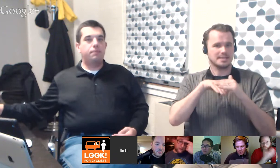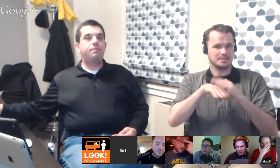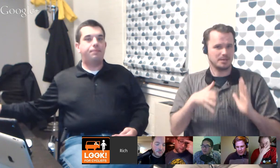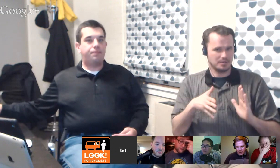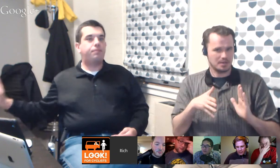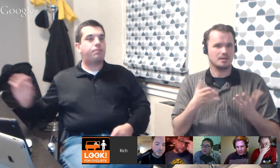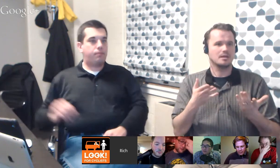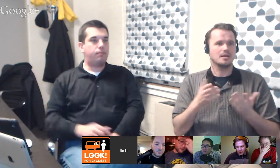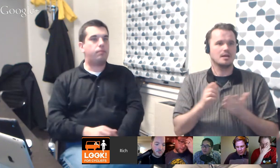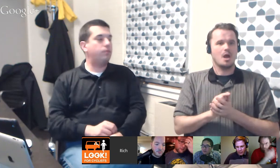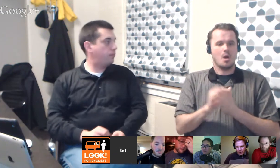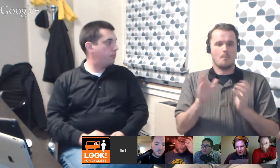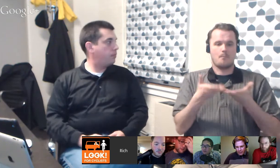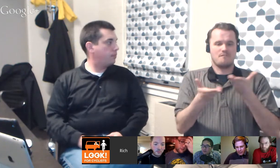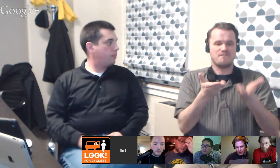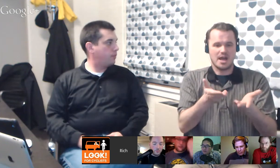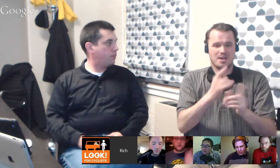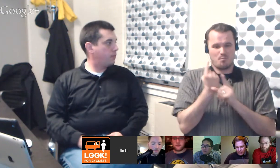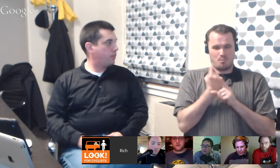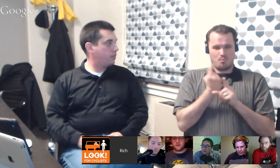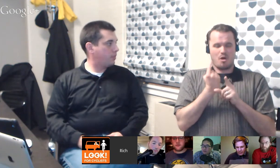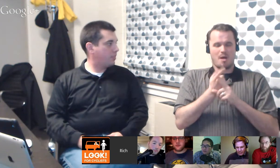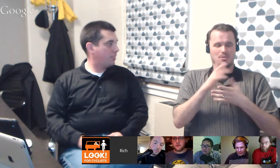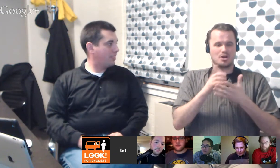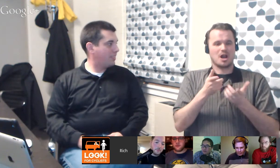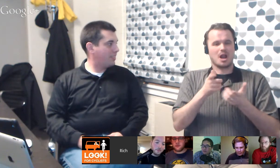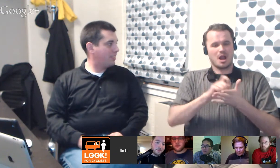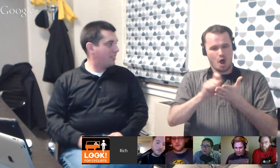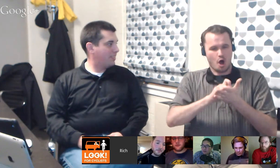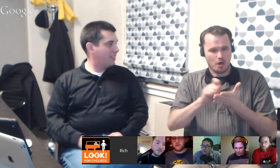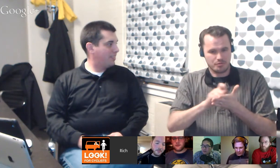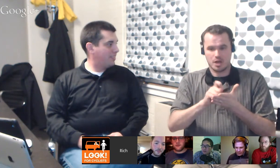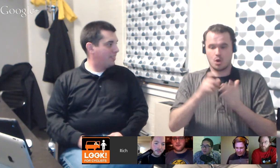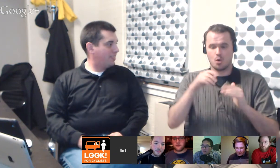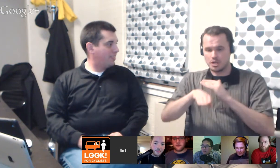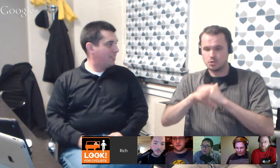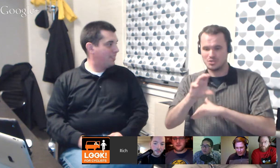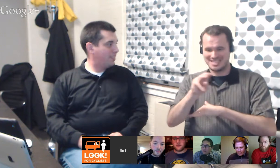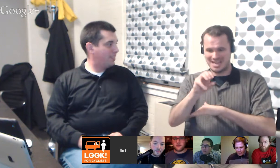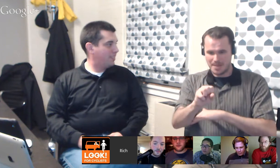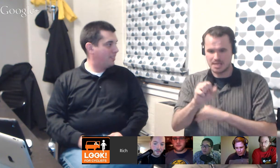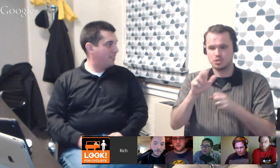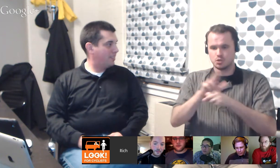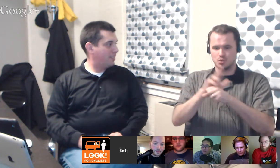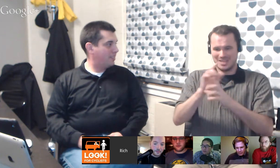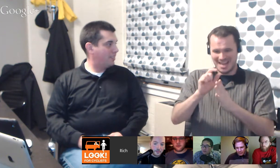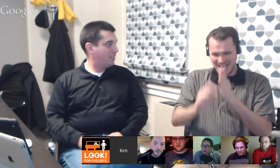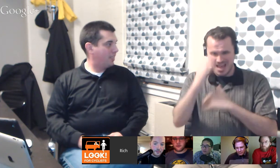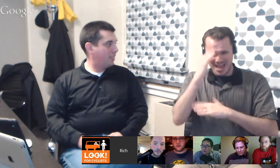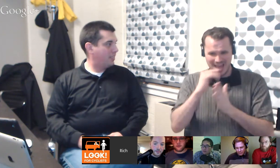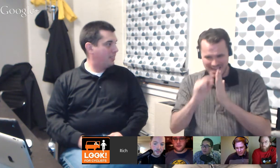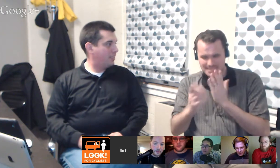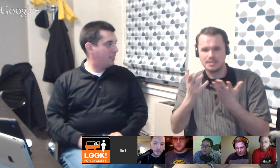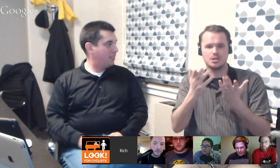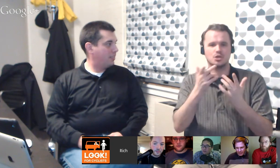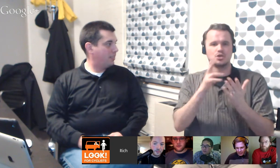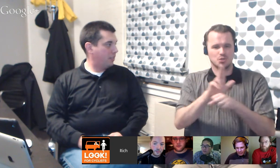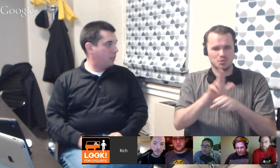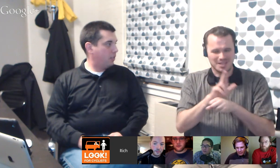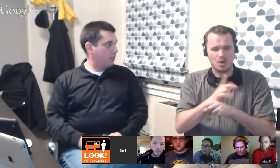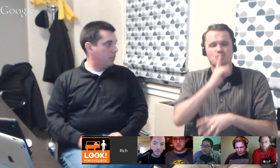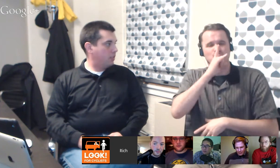know, providing the right content. You know, going into your content management system and using headings and actual